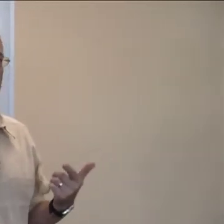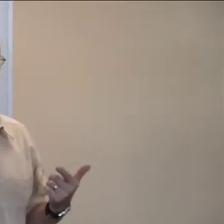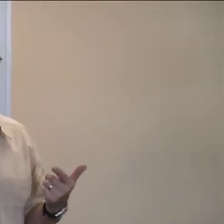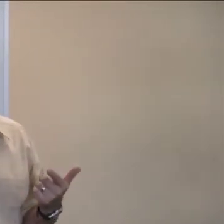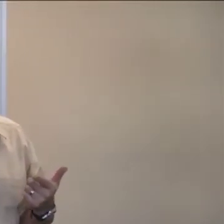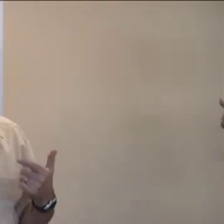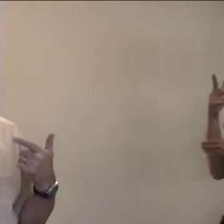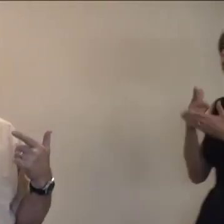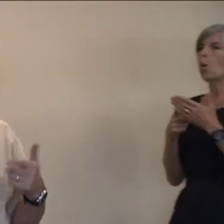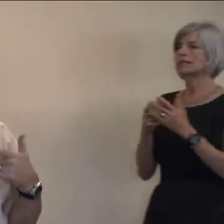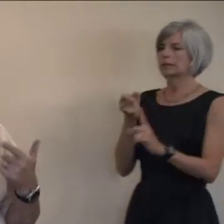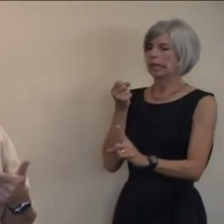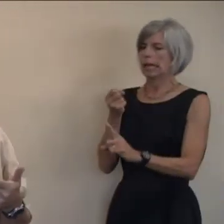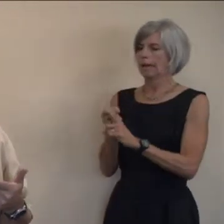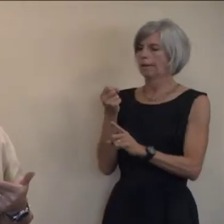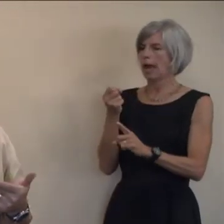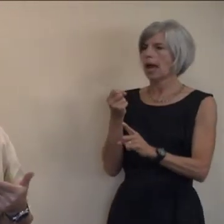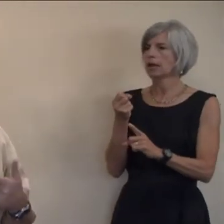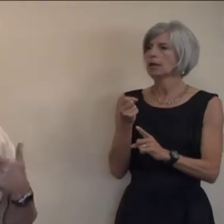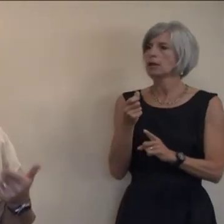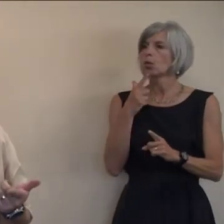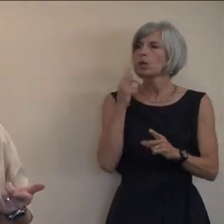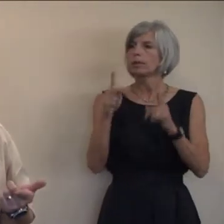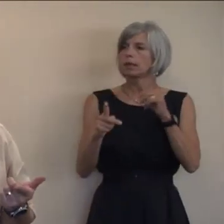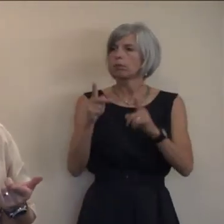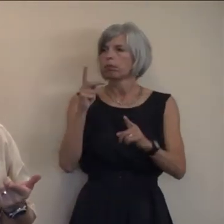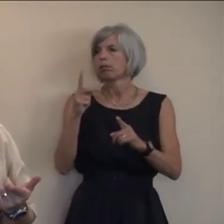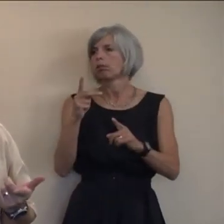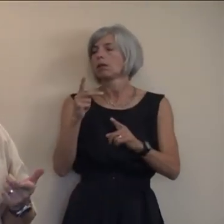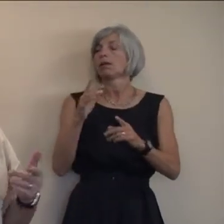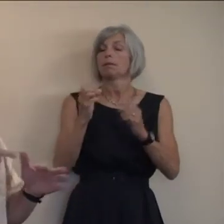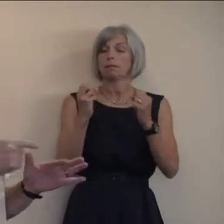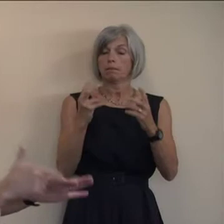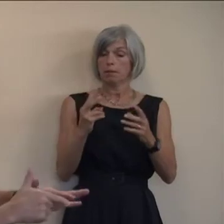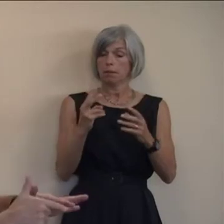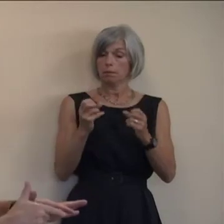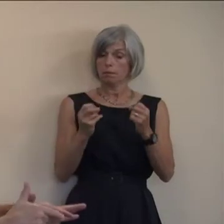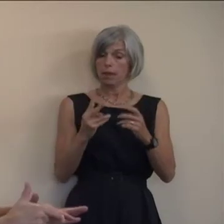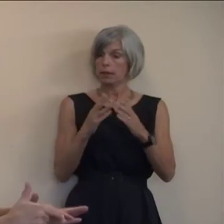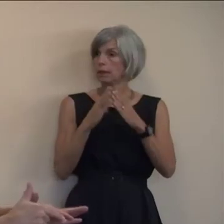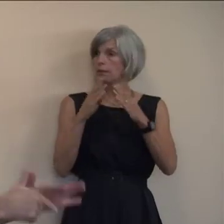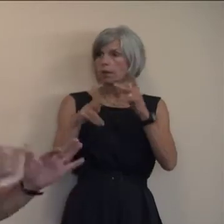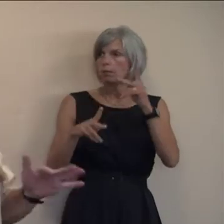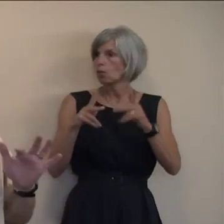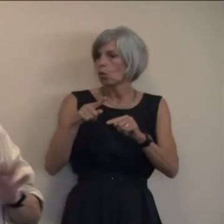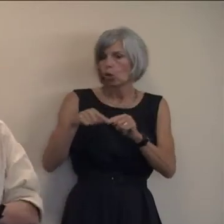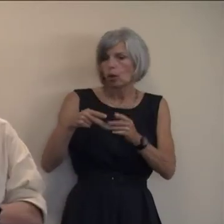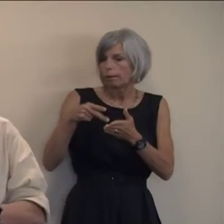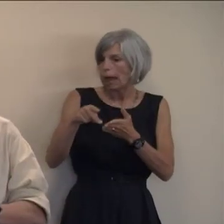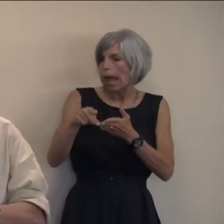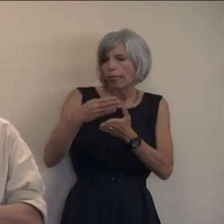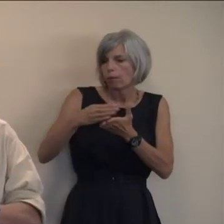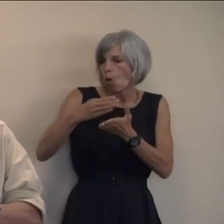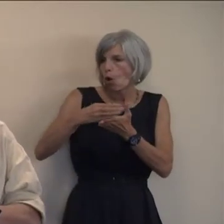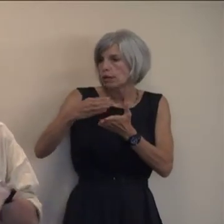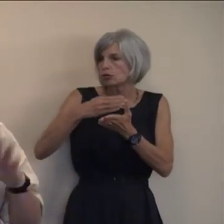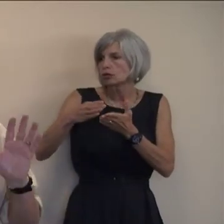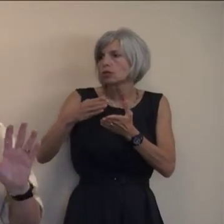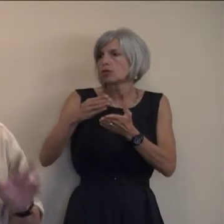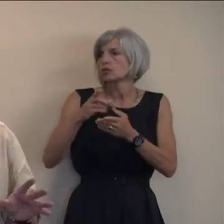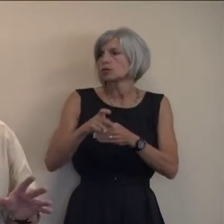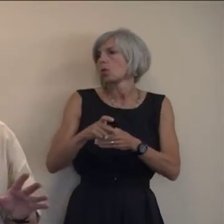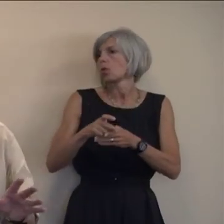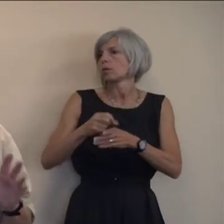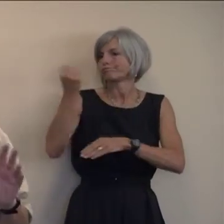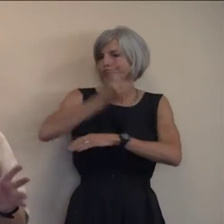what is the impact of the foreclosure crisis, the housing debacle, on the wealth of different communities?